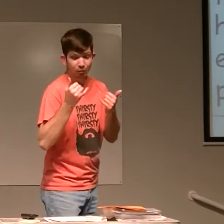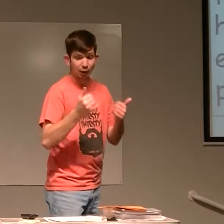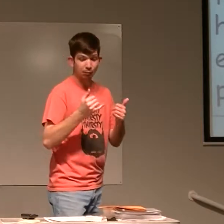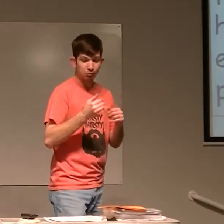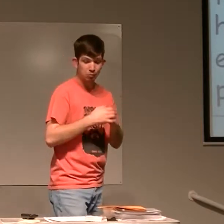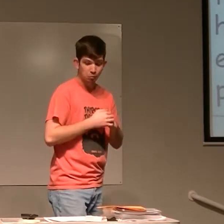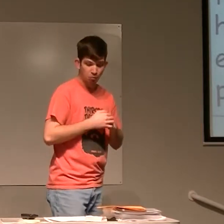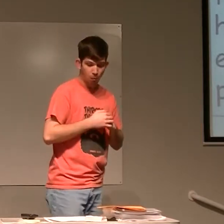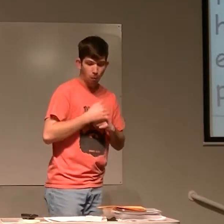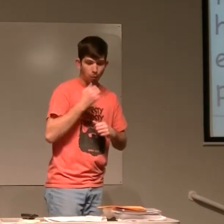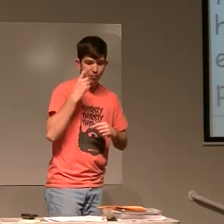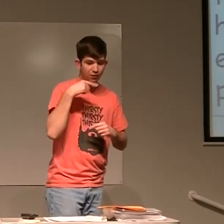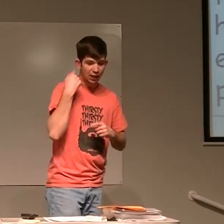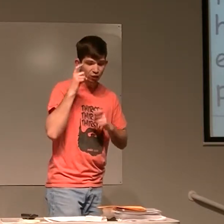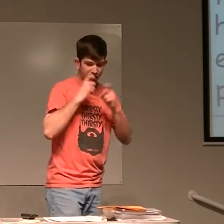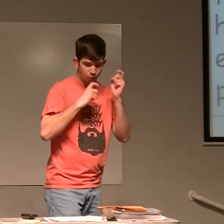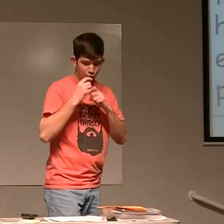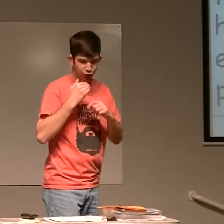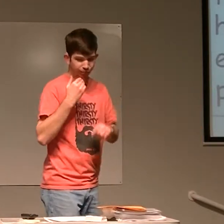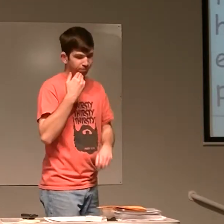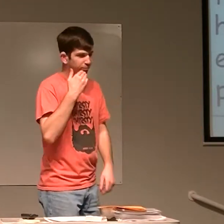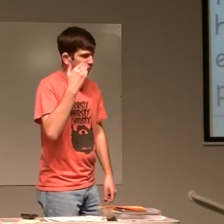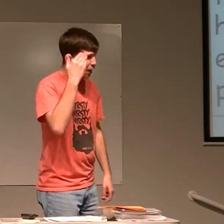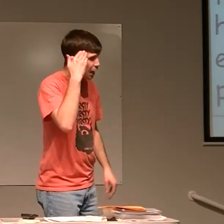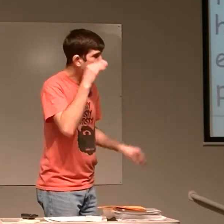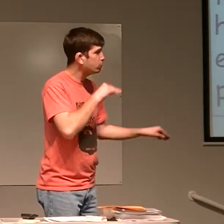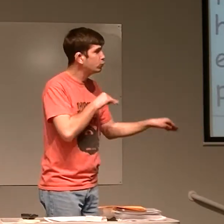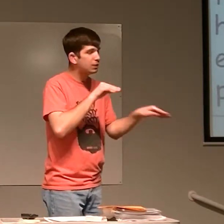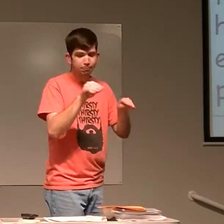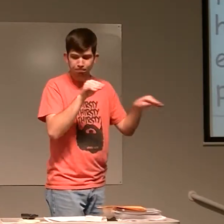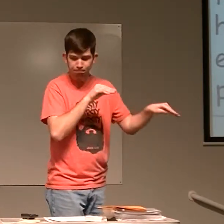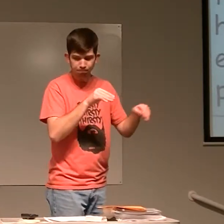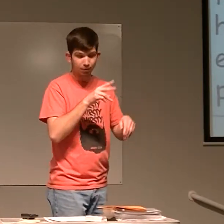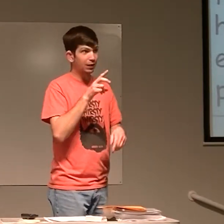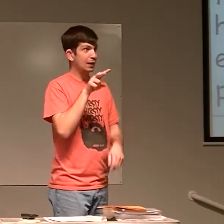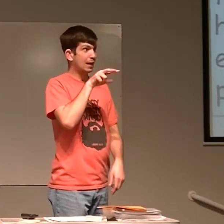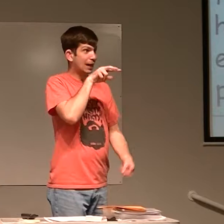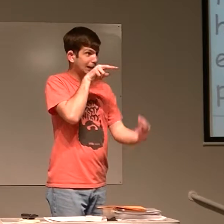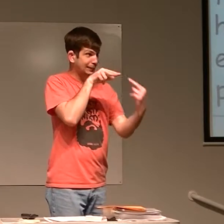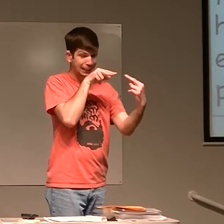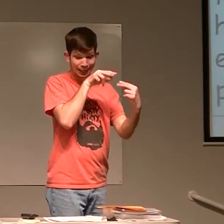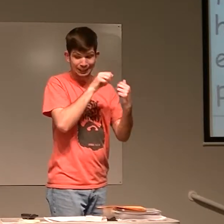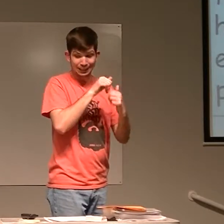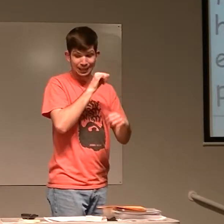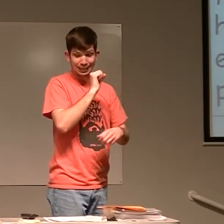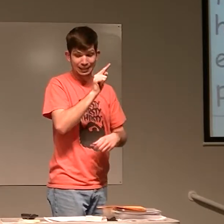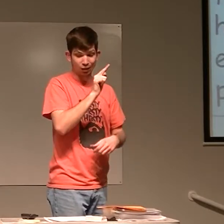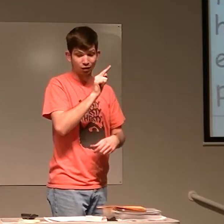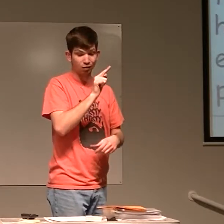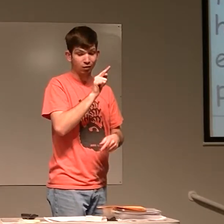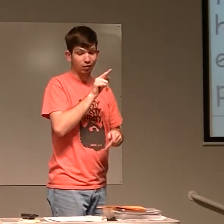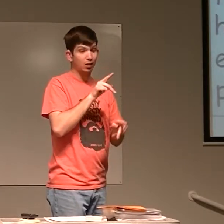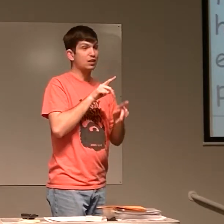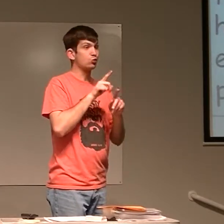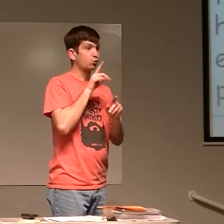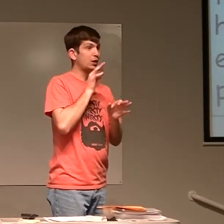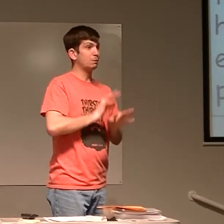Now, facial expression, head movement, eyes gaze in ASL is really